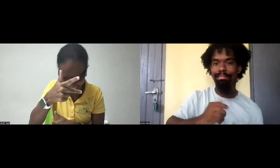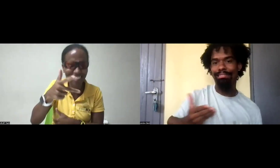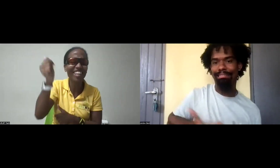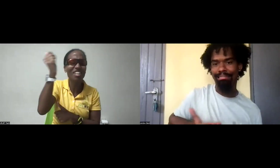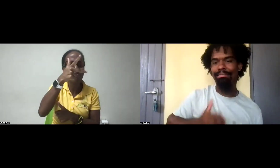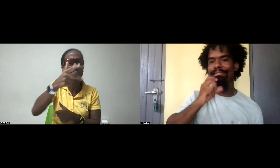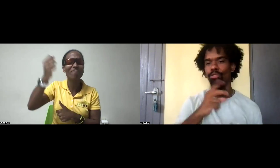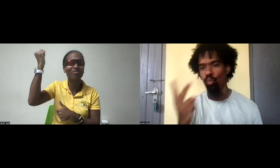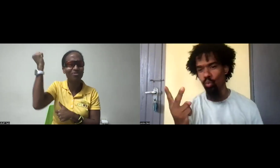Abraham,